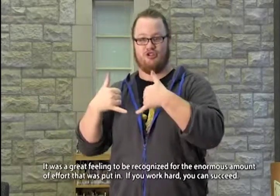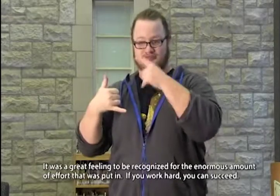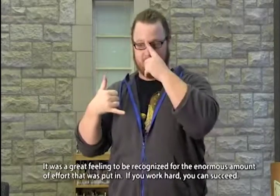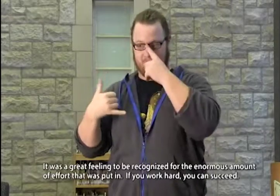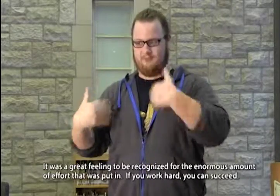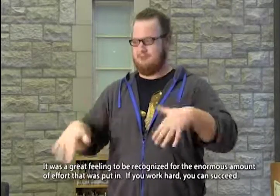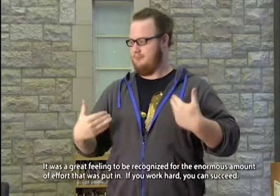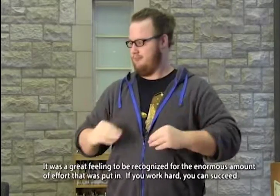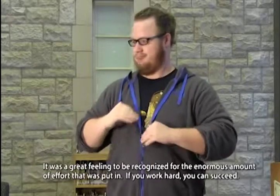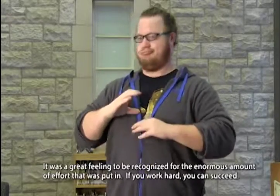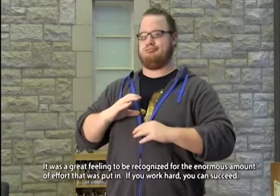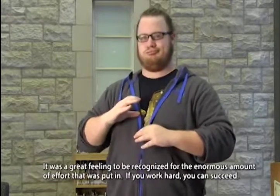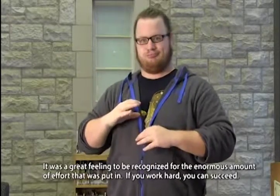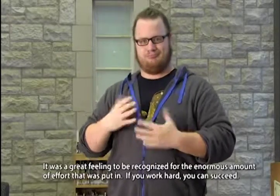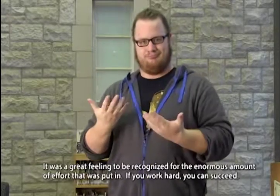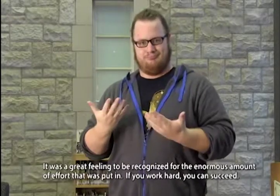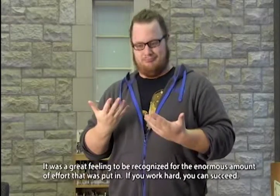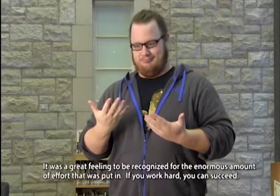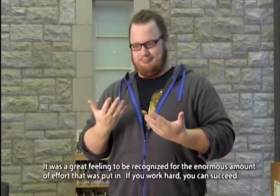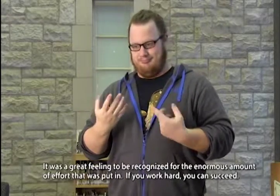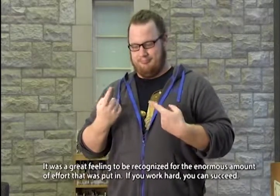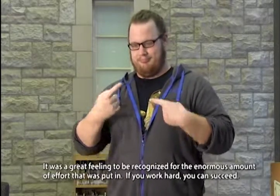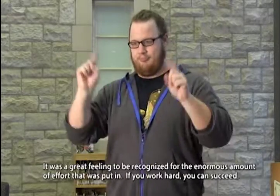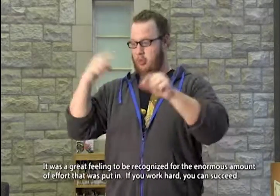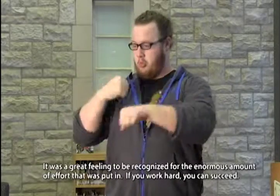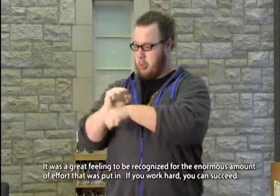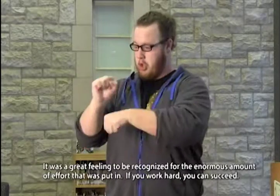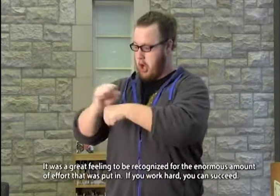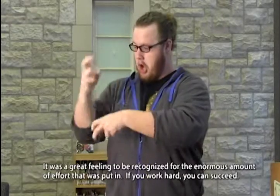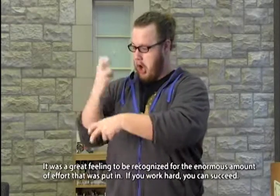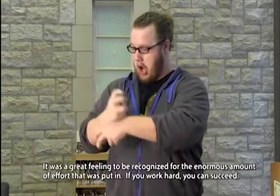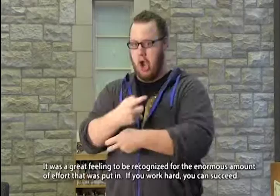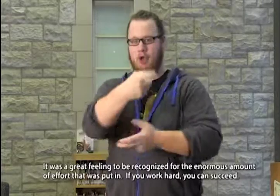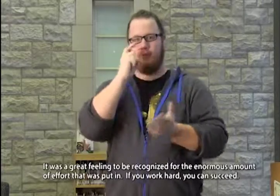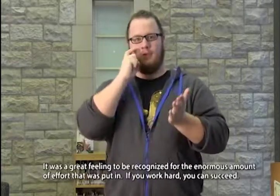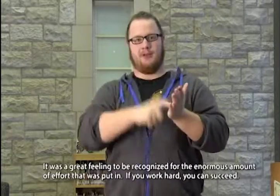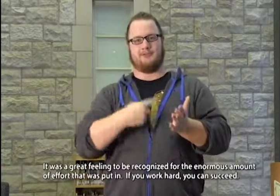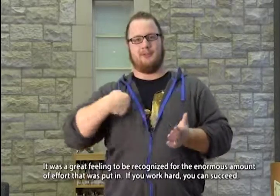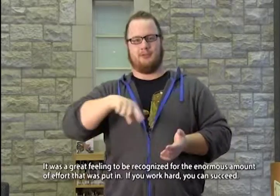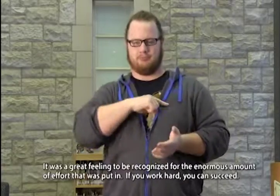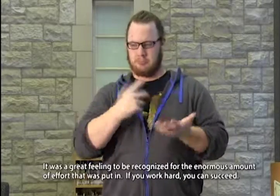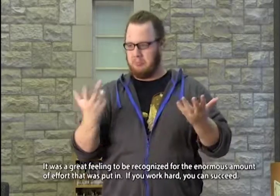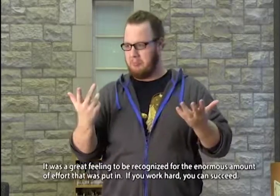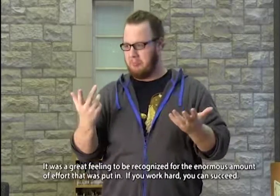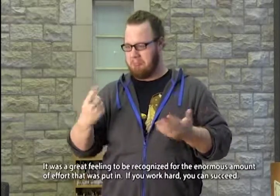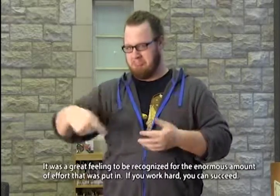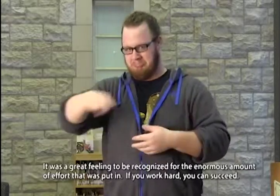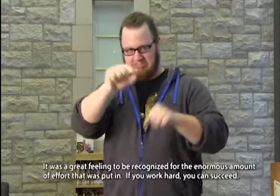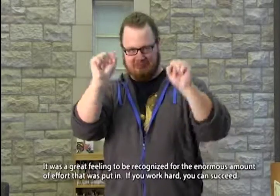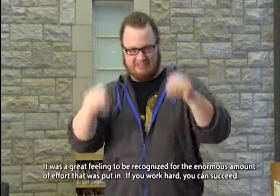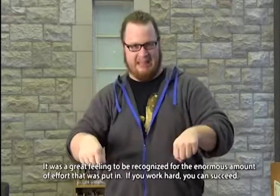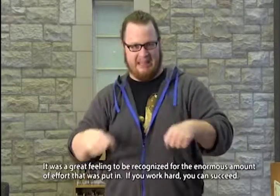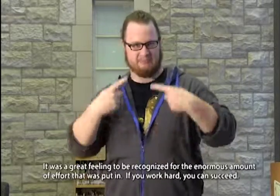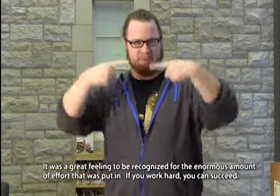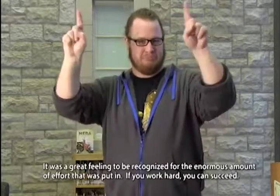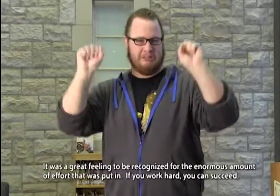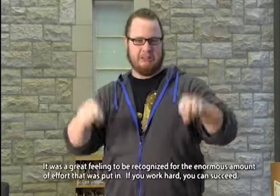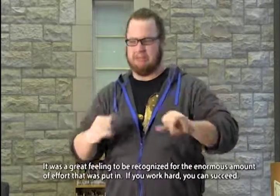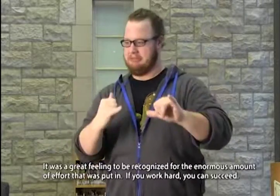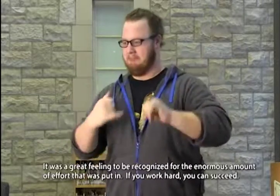And it was a great feeling to be recognized for the enormous amount of effort that was put in. And if you work hard, you can